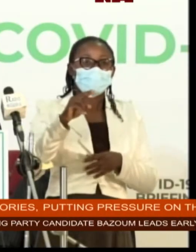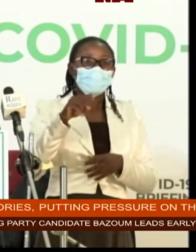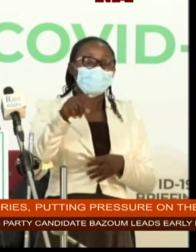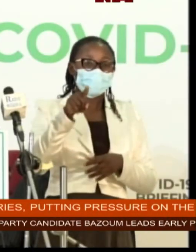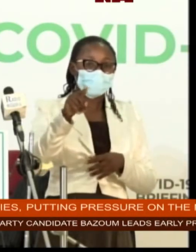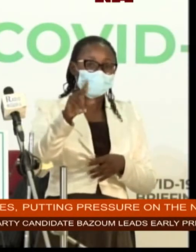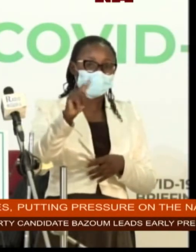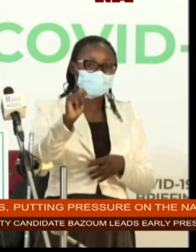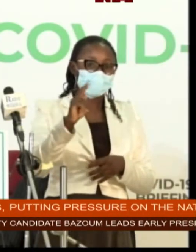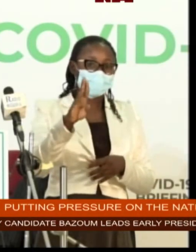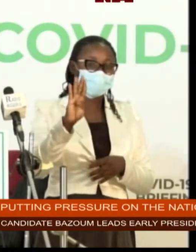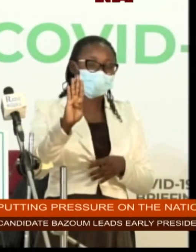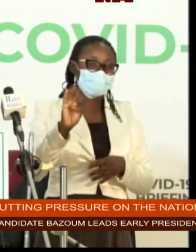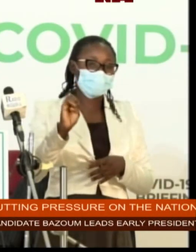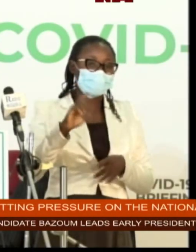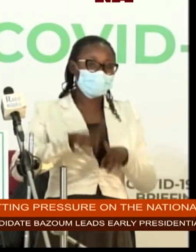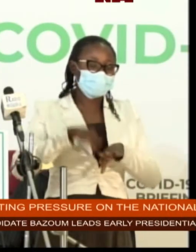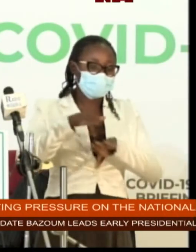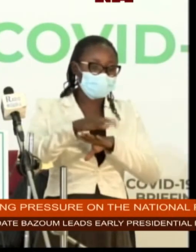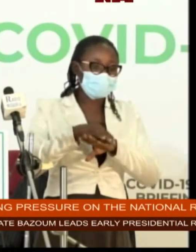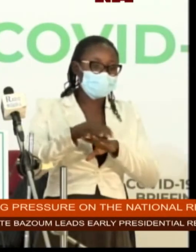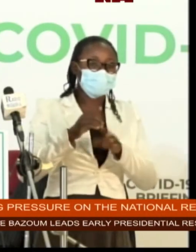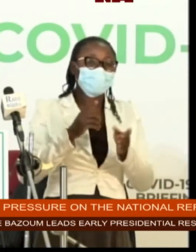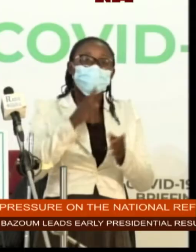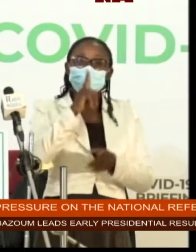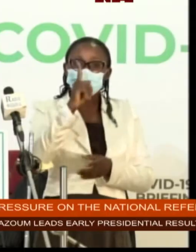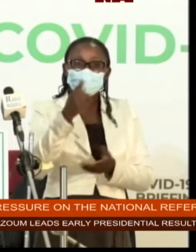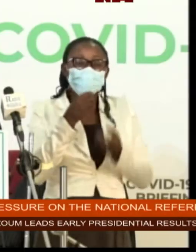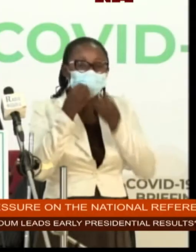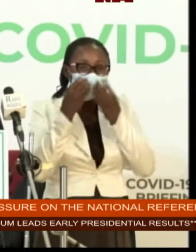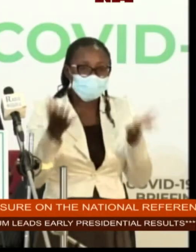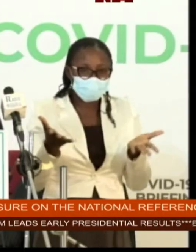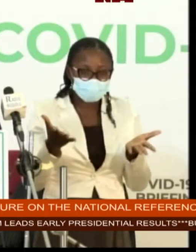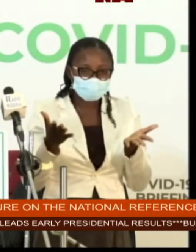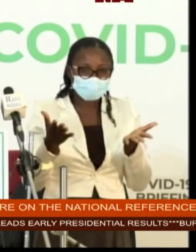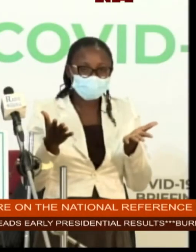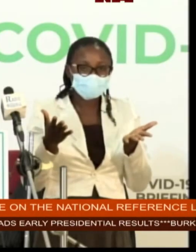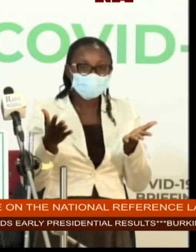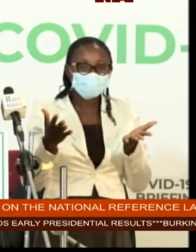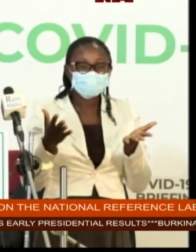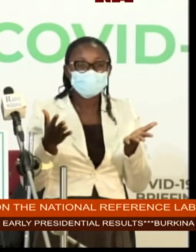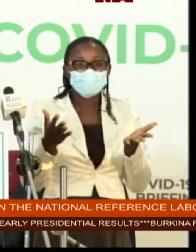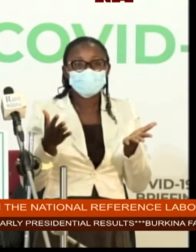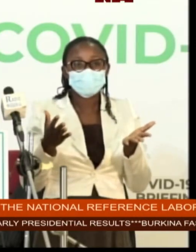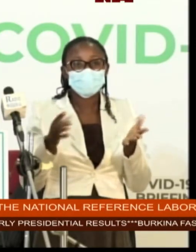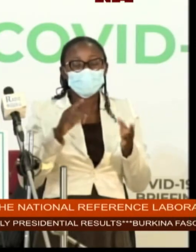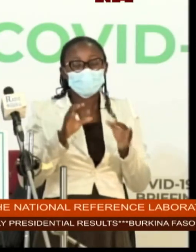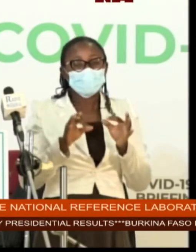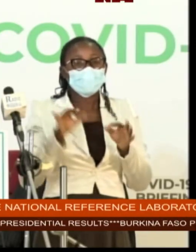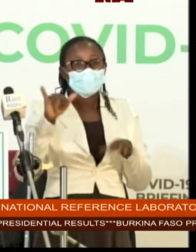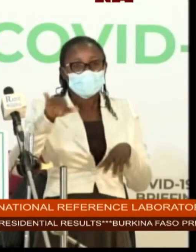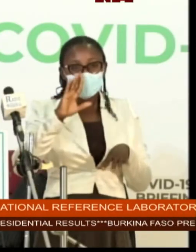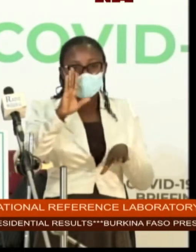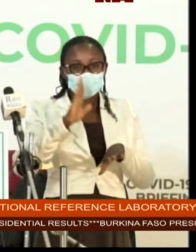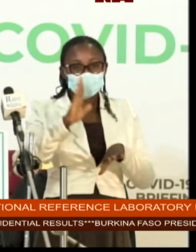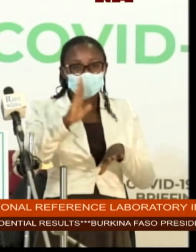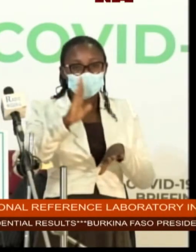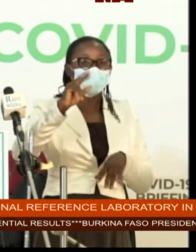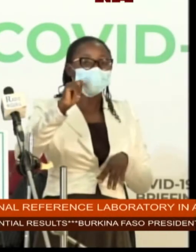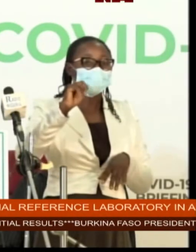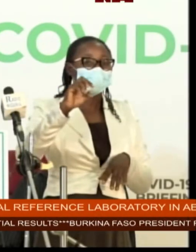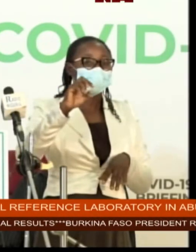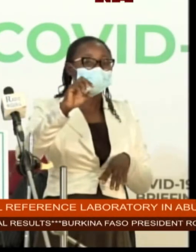relaying credible information. WHO has done the same with Google, Instagram, and